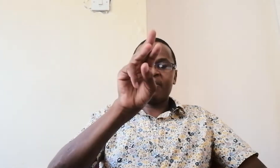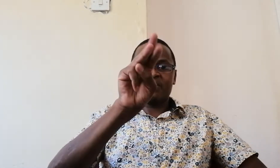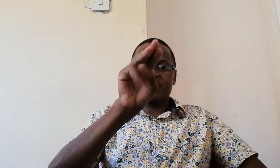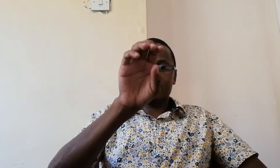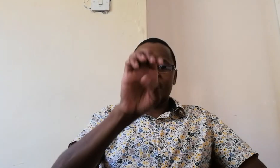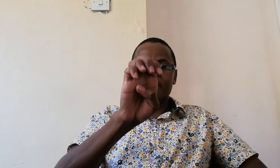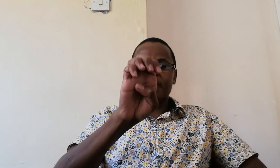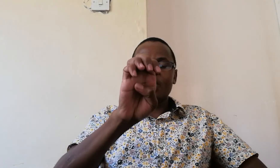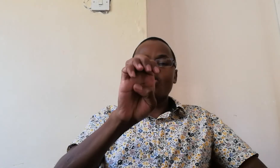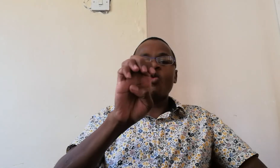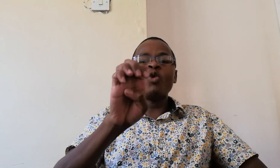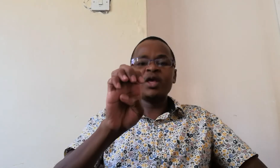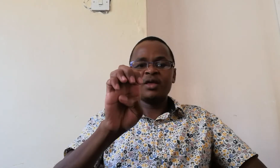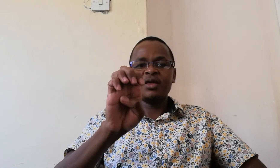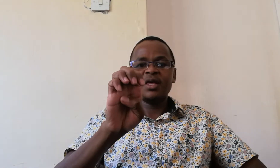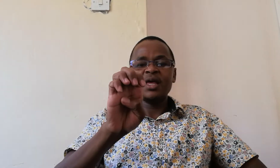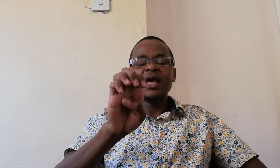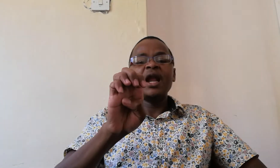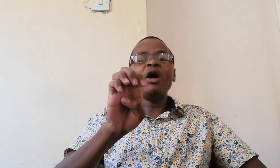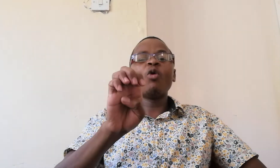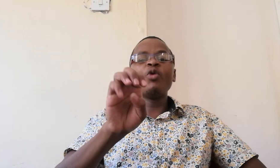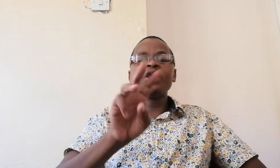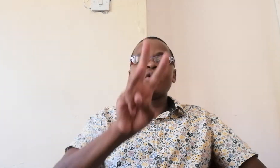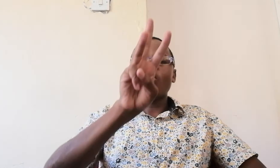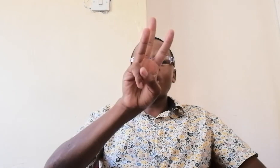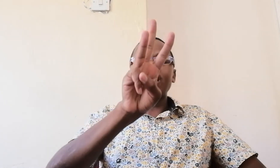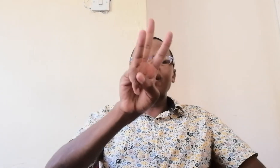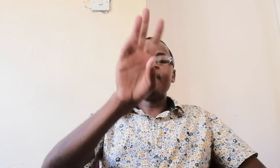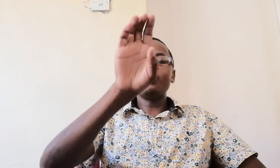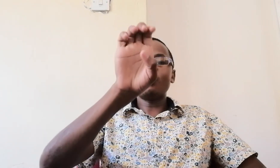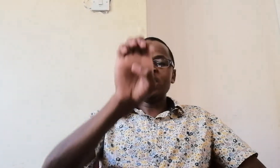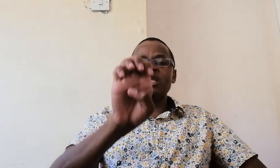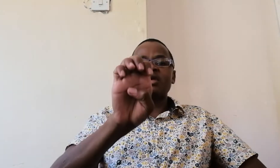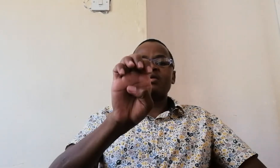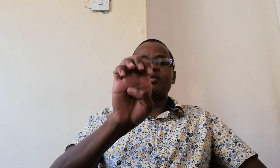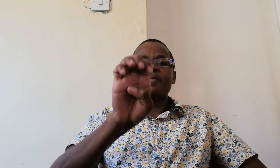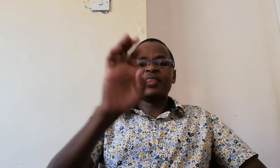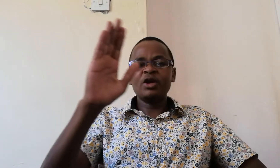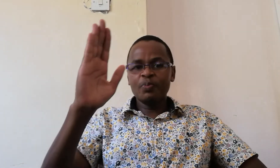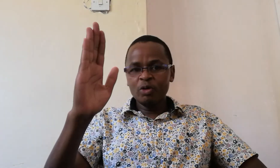come we, now we, W-E, then you put